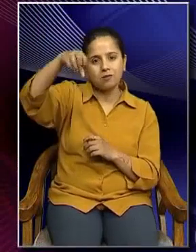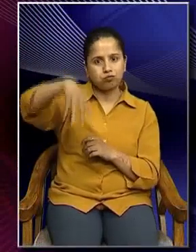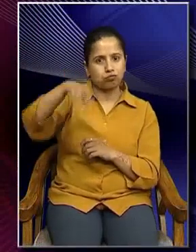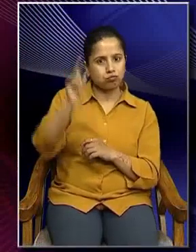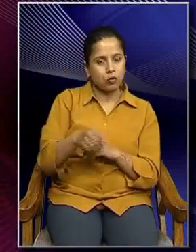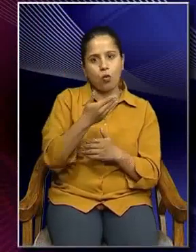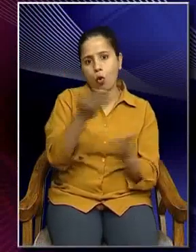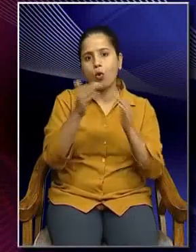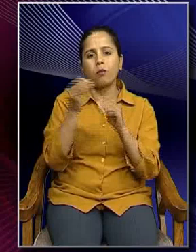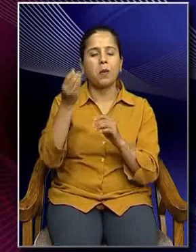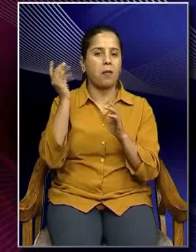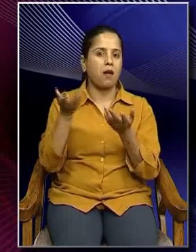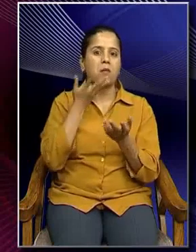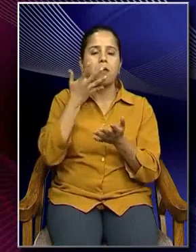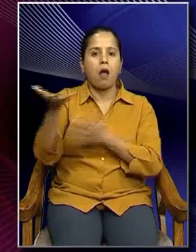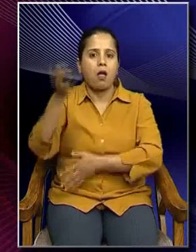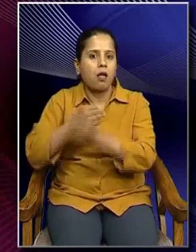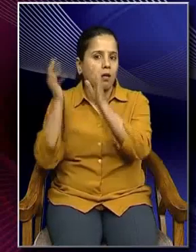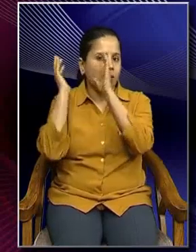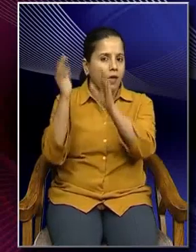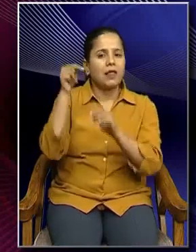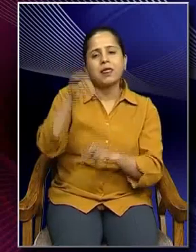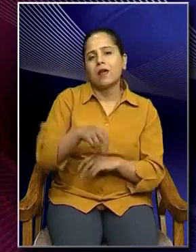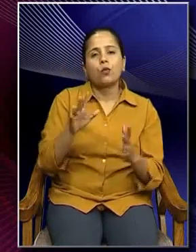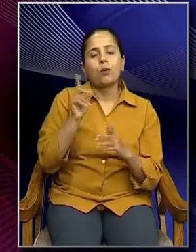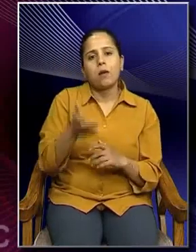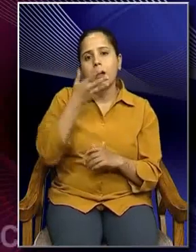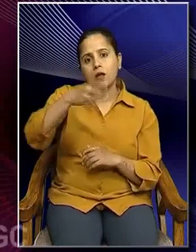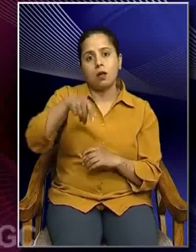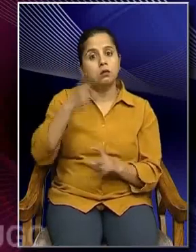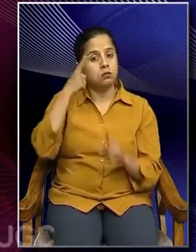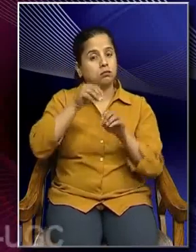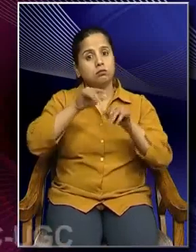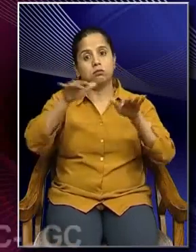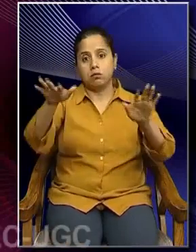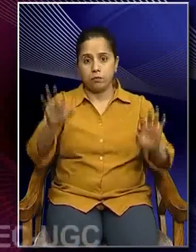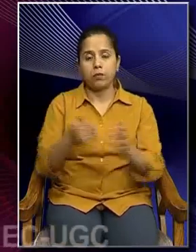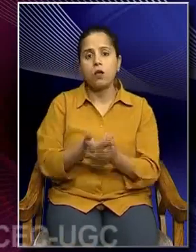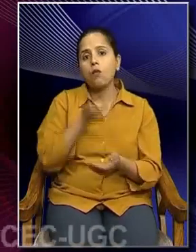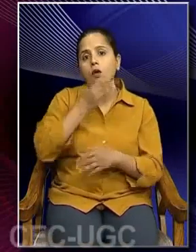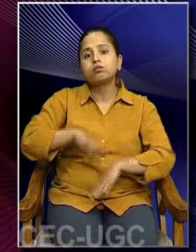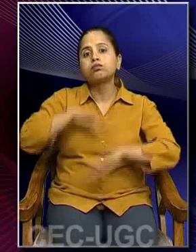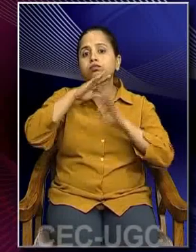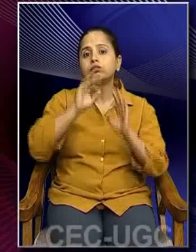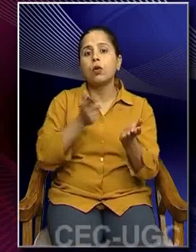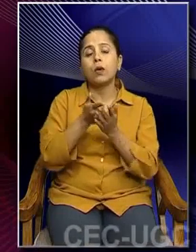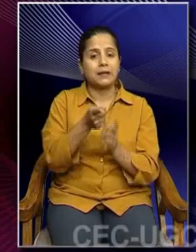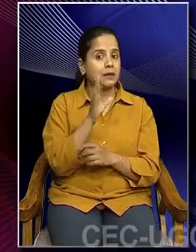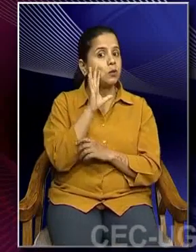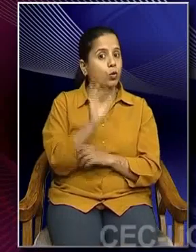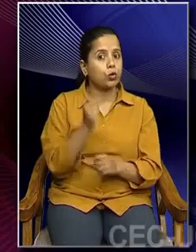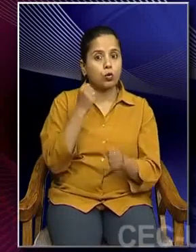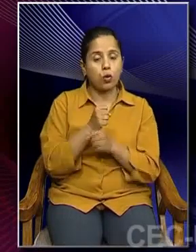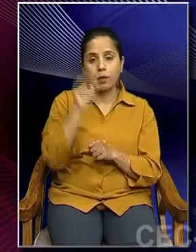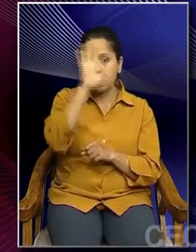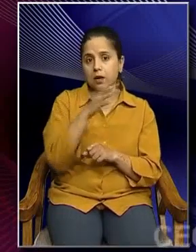every household in this country, has been implemented in a mission mode level. So water sufficiency at the village level is critical. Government of India